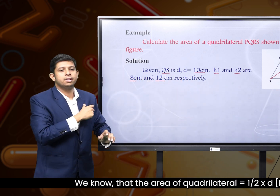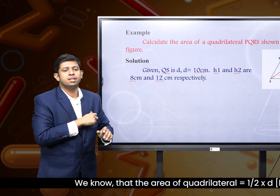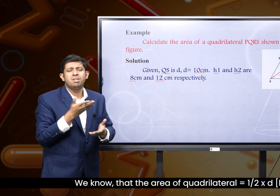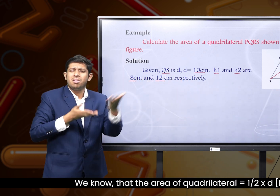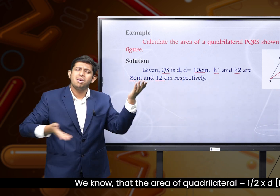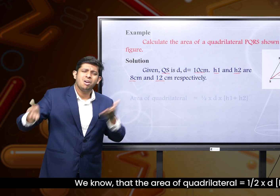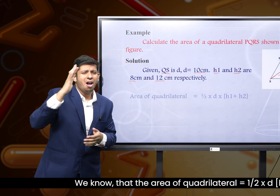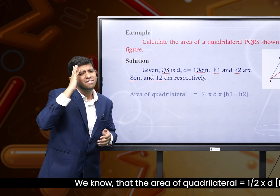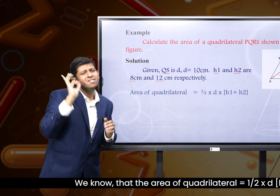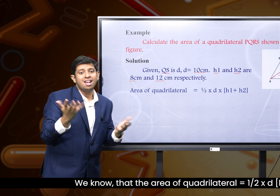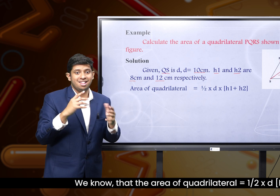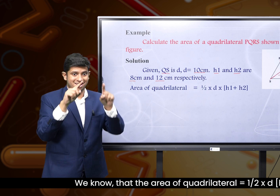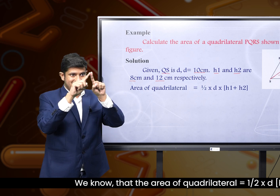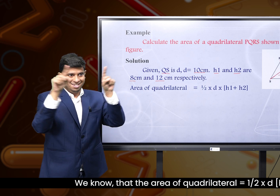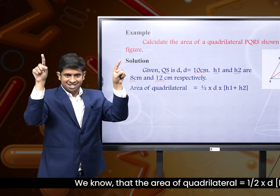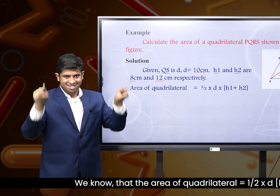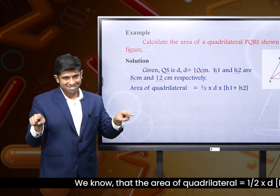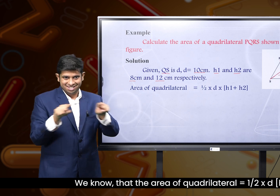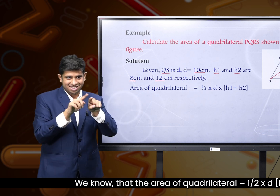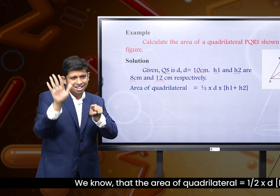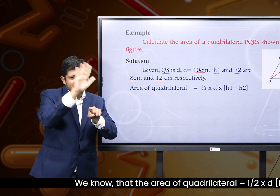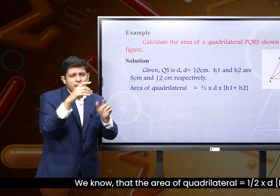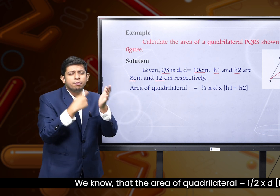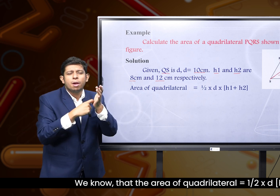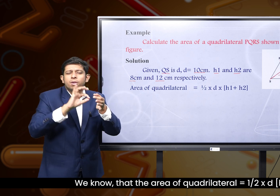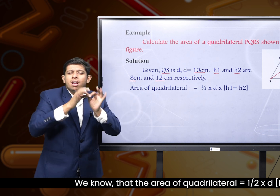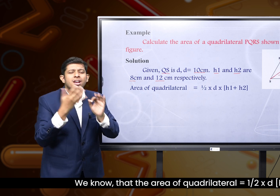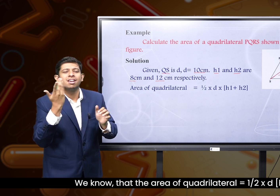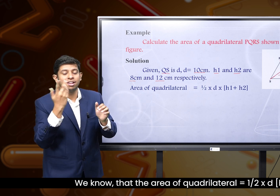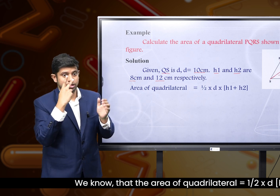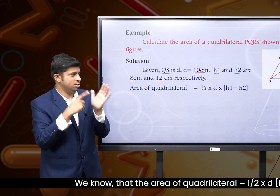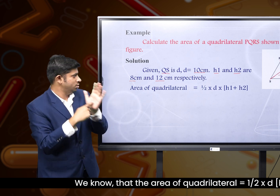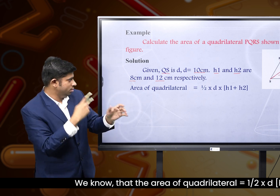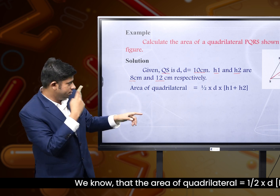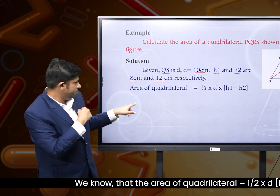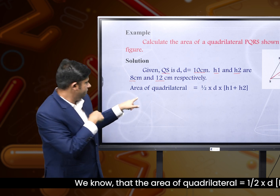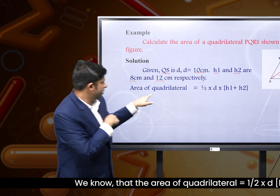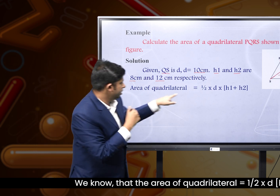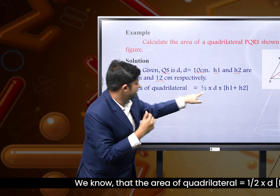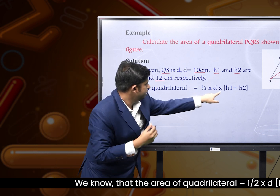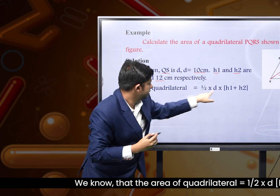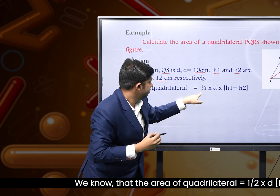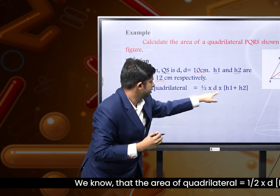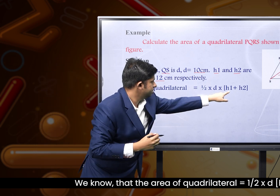We know that the area of quadrilateral is equal to half into D into H1 plus H2.